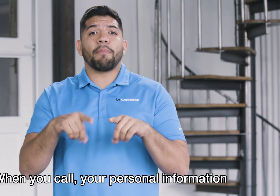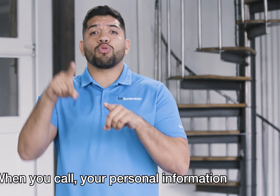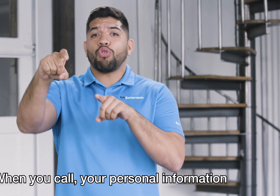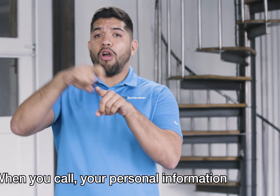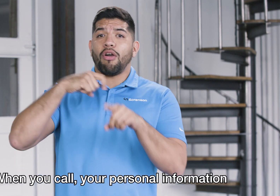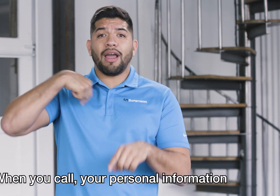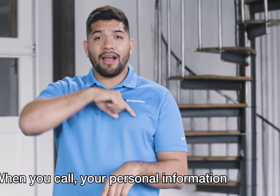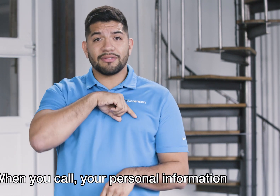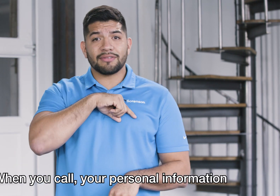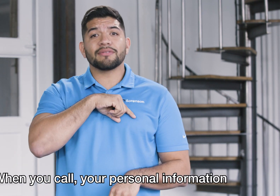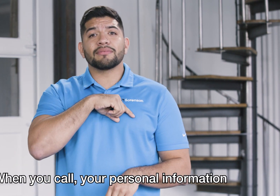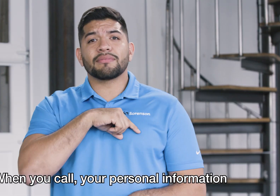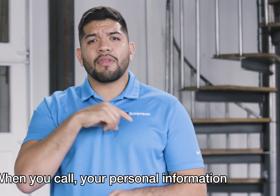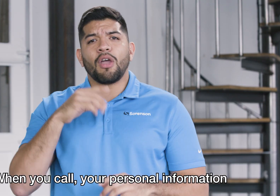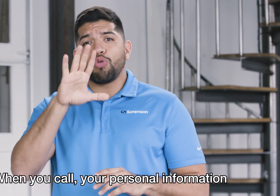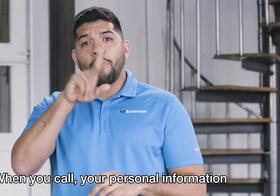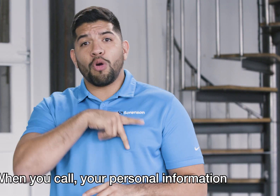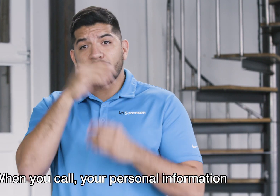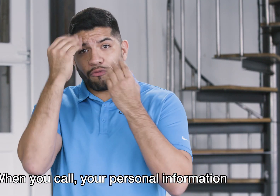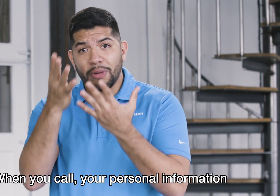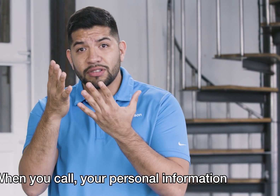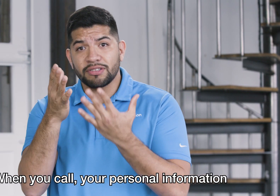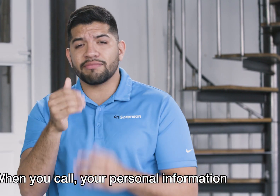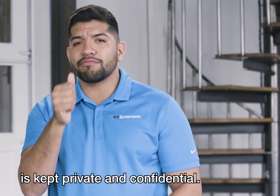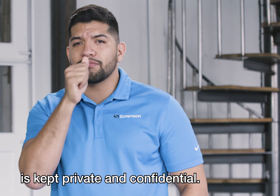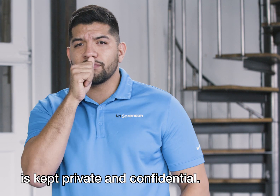When you call, your personal information is kept private and confidential.